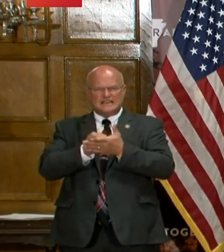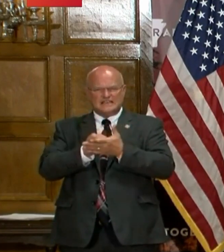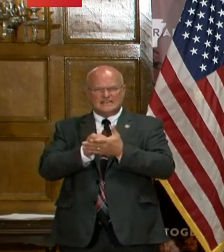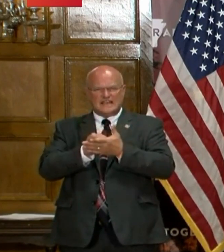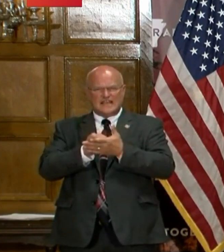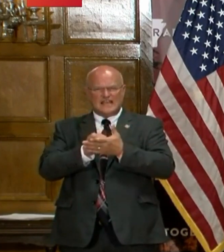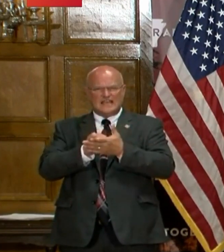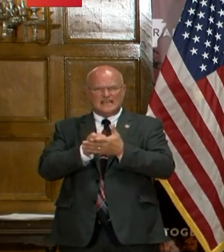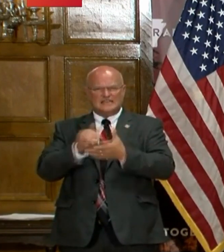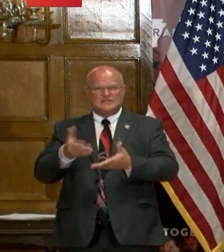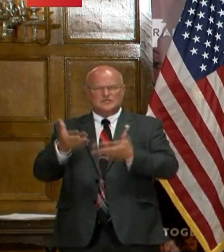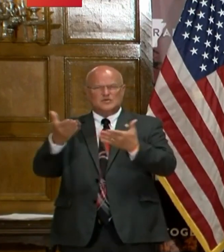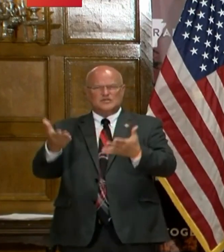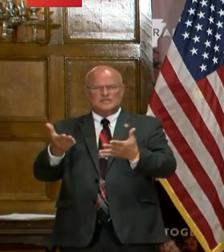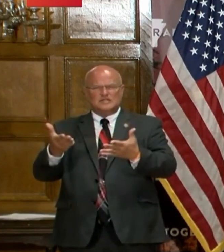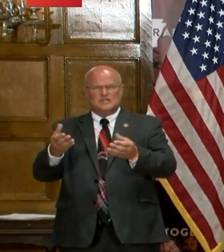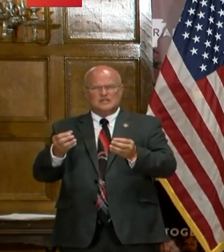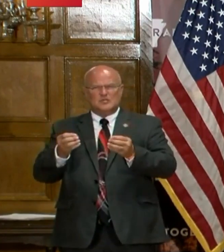public.